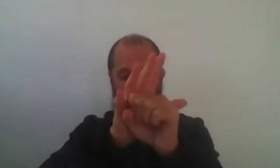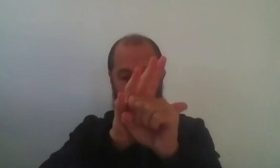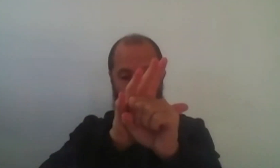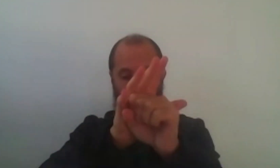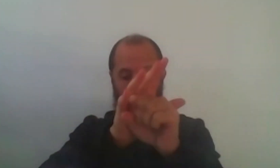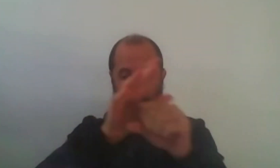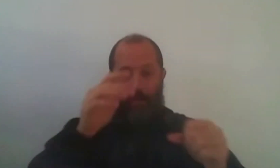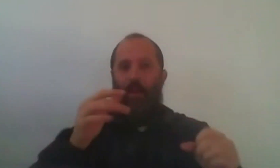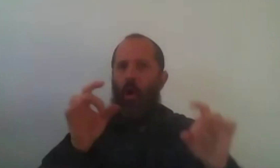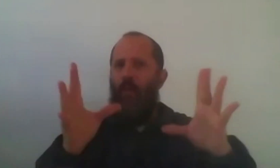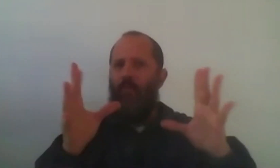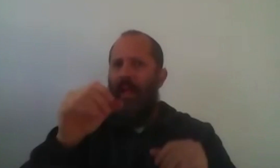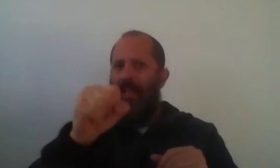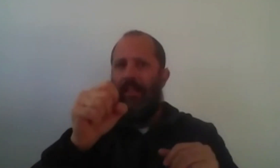AODA, the Disability Act,